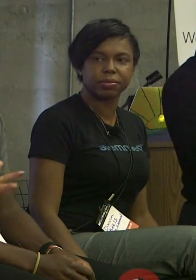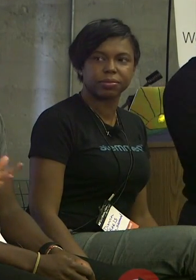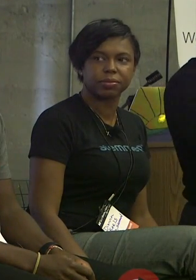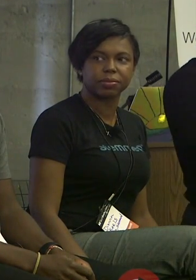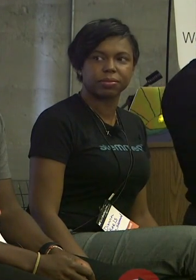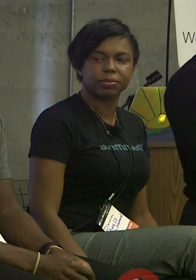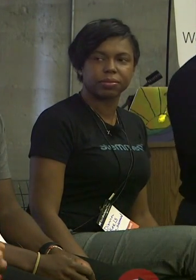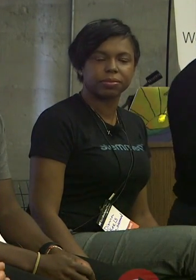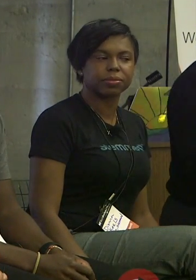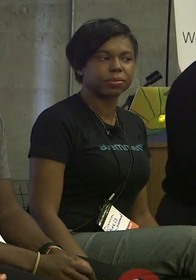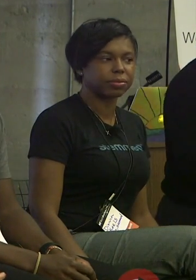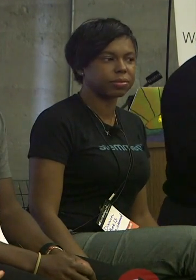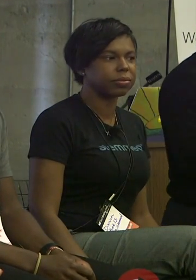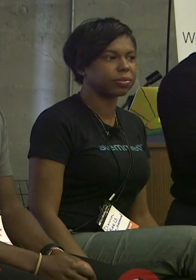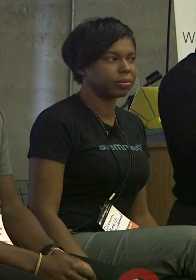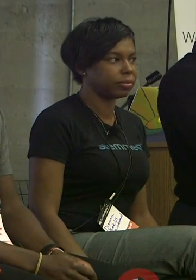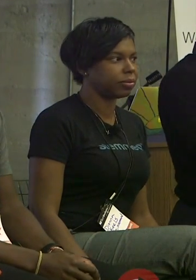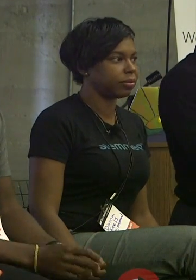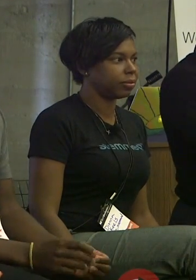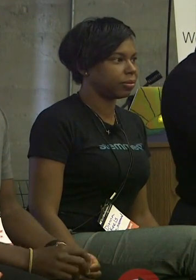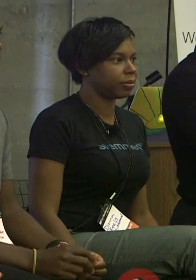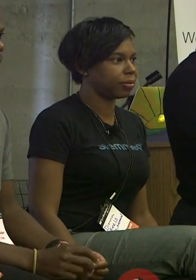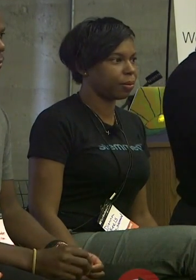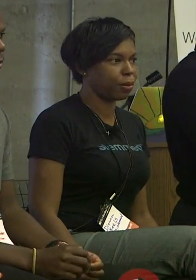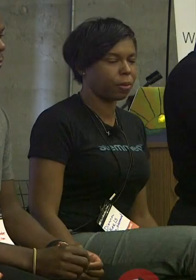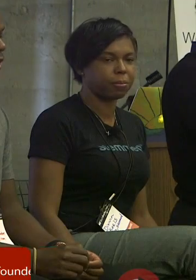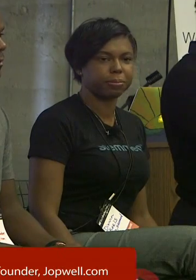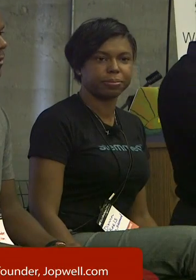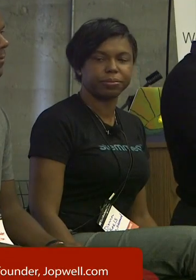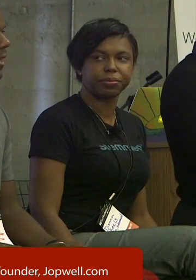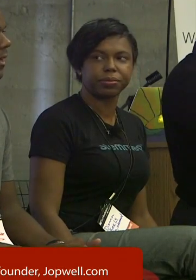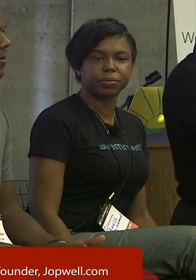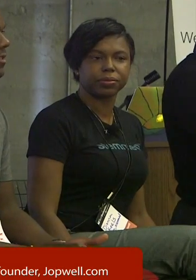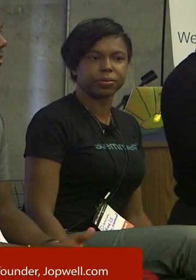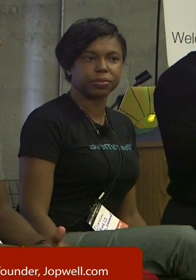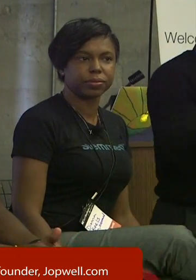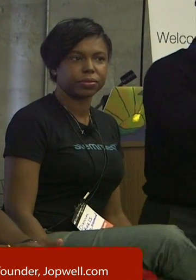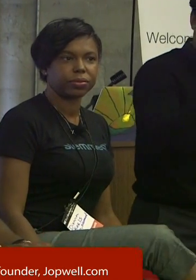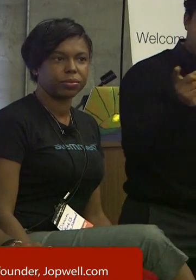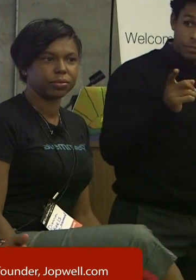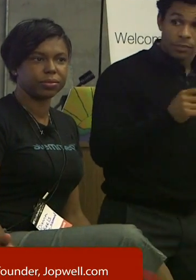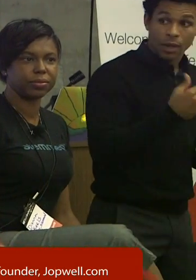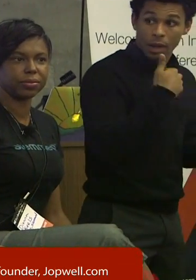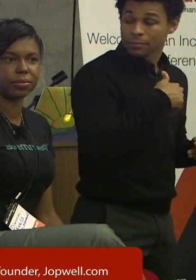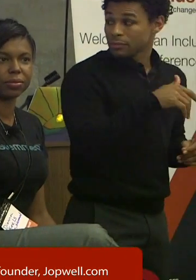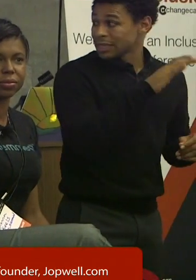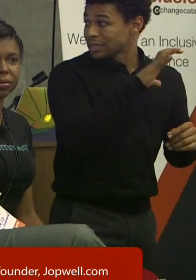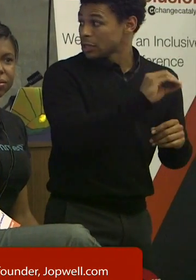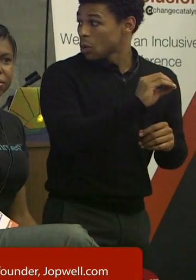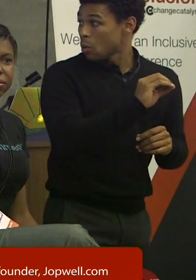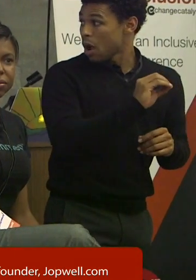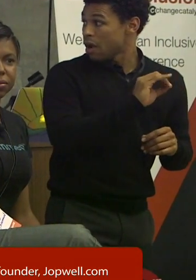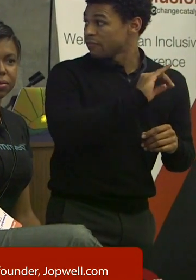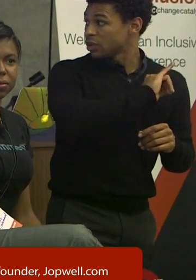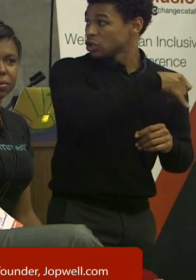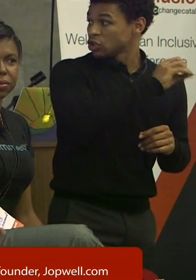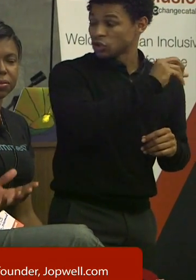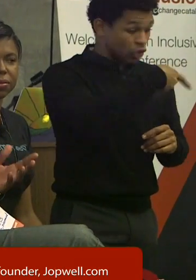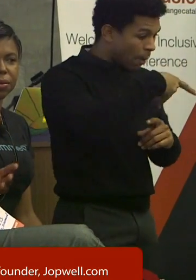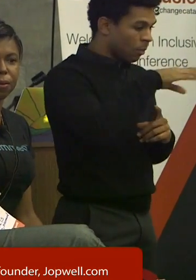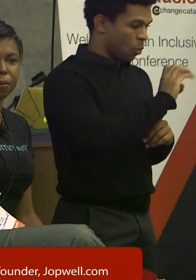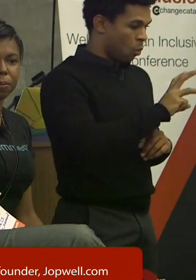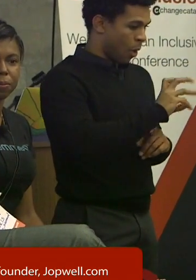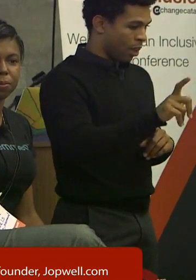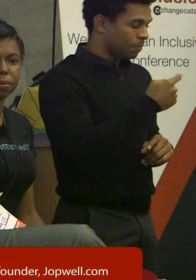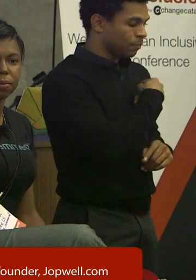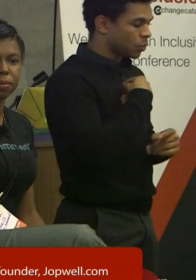about appropriating data. Hi, everybody. I'm Porter Braswell, and I'm the CEO of Jopwell, and we help companies hire